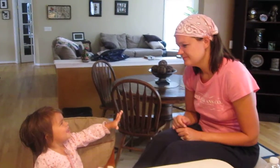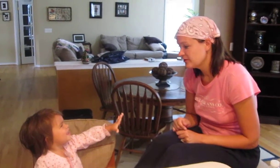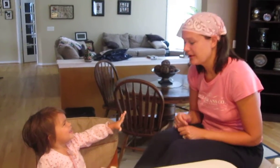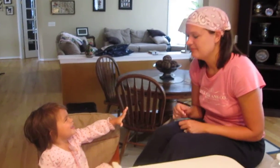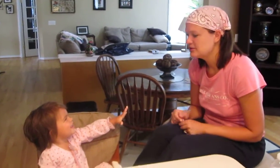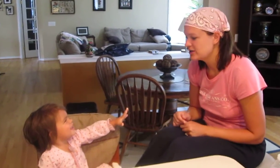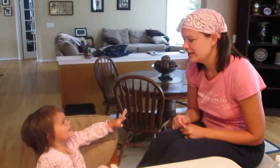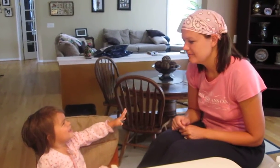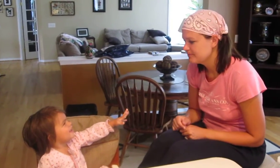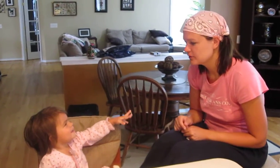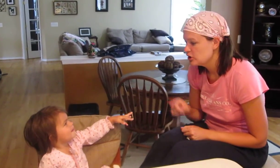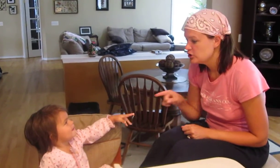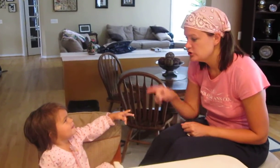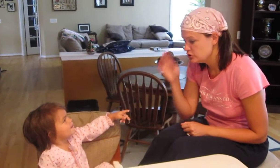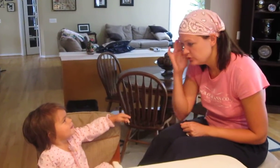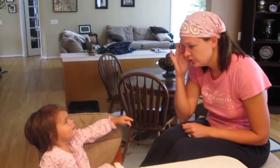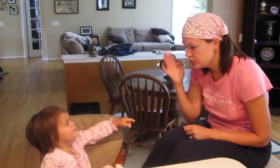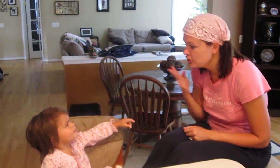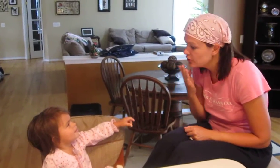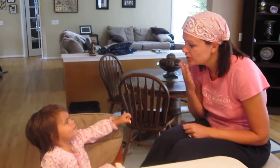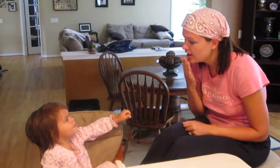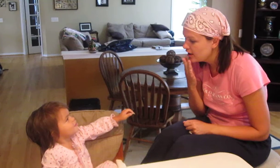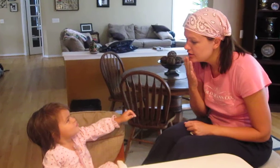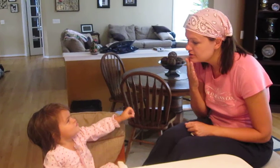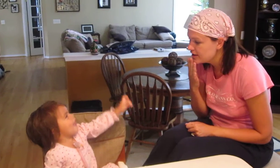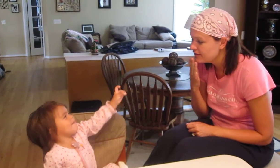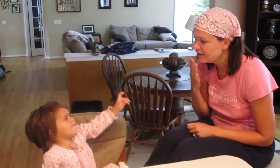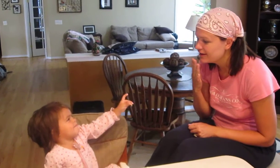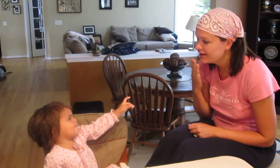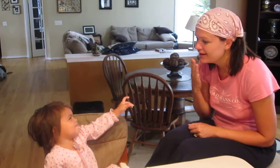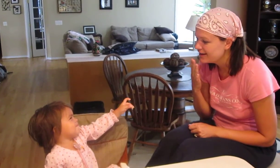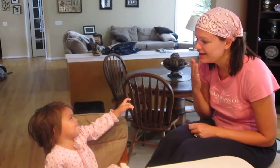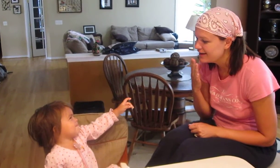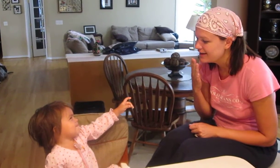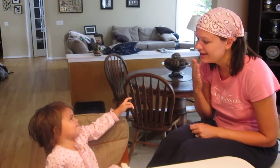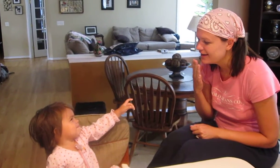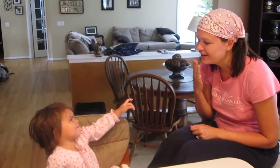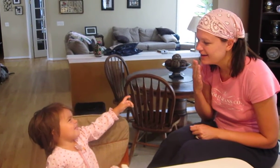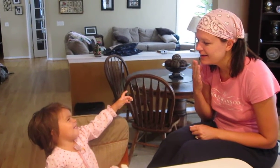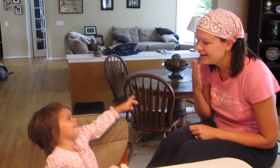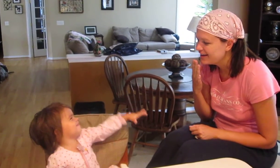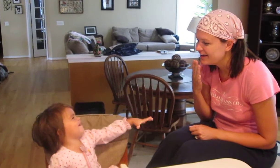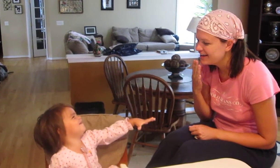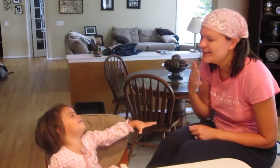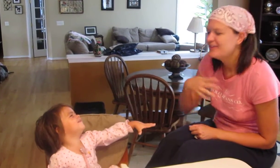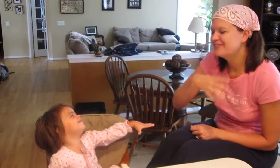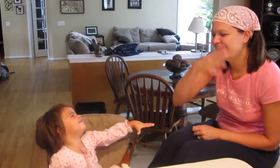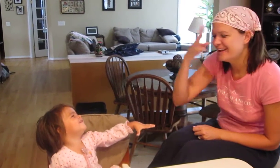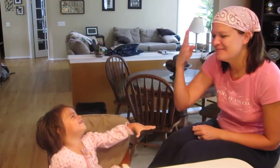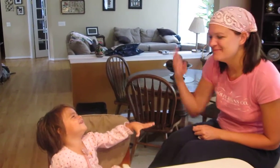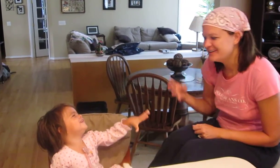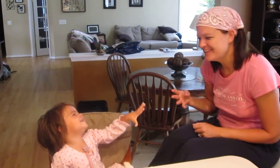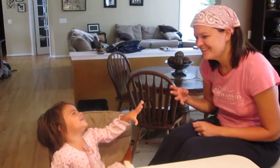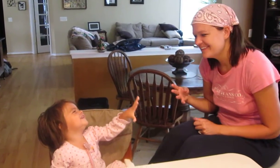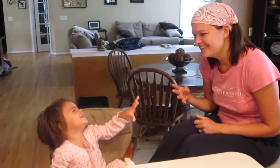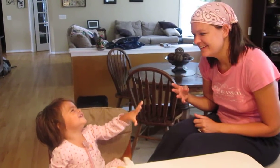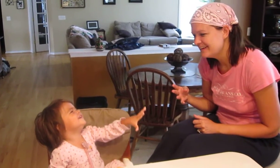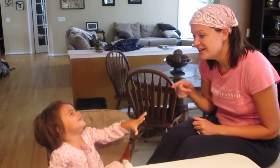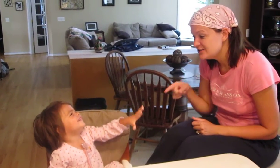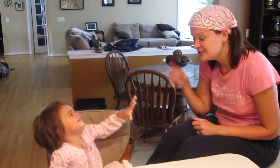Okay, let's try it again. Do you know the colors Stop. Of the... Go. Rainbow. Do